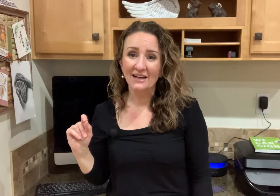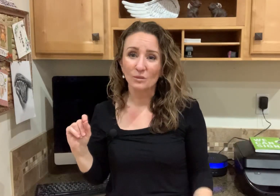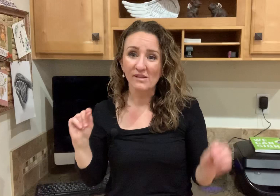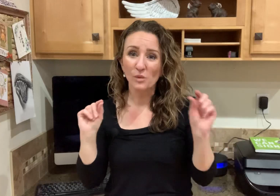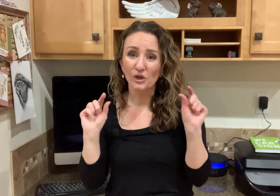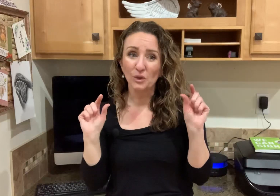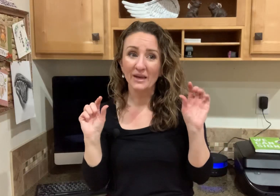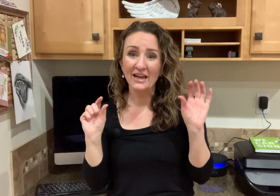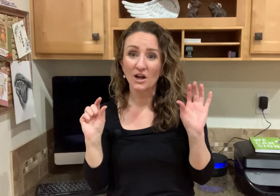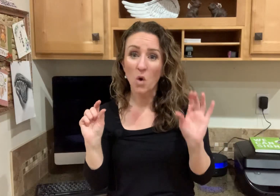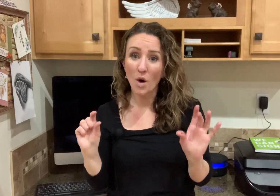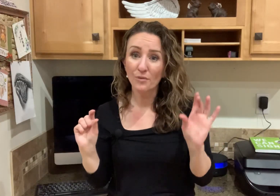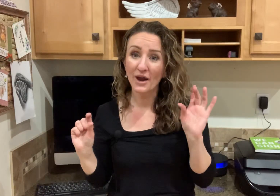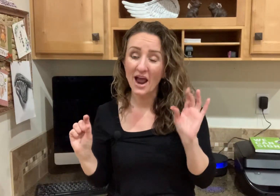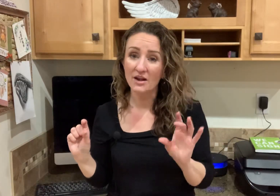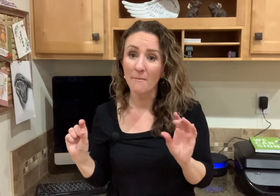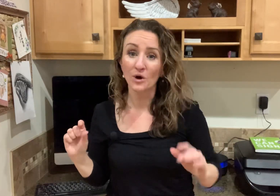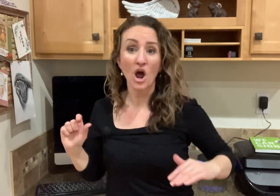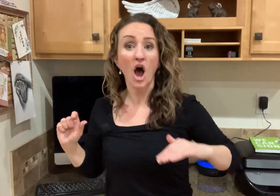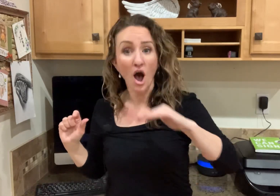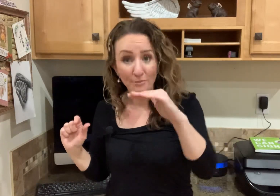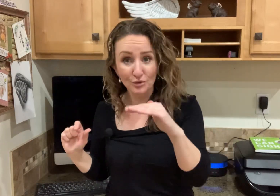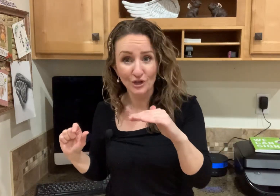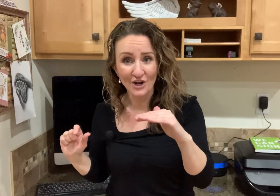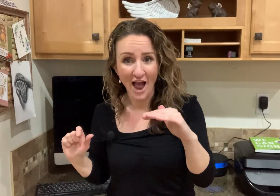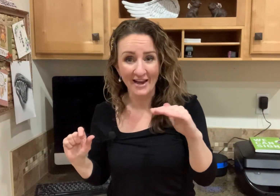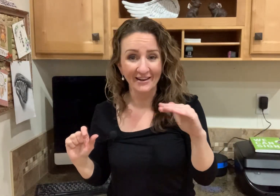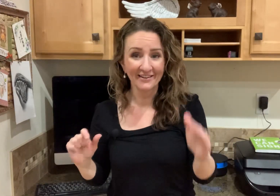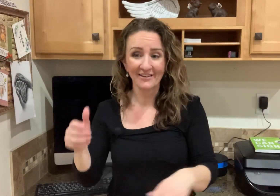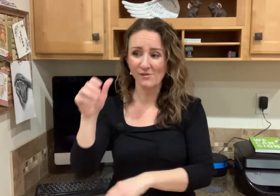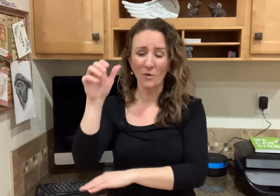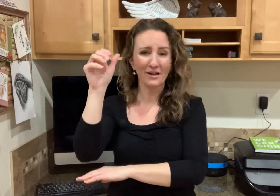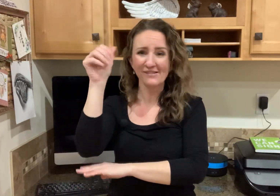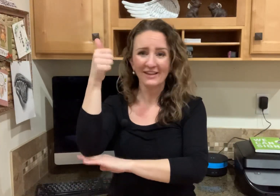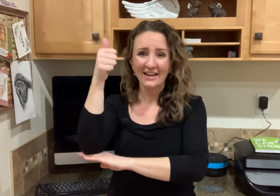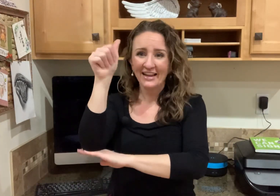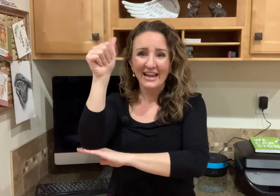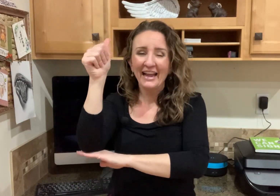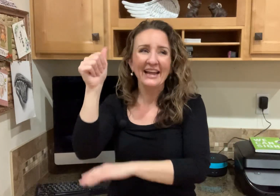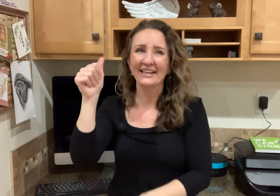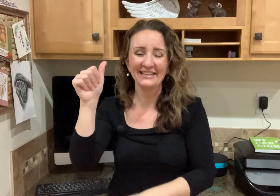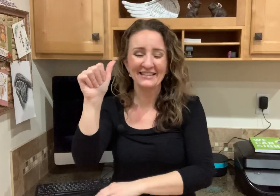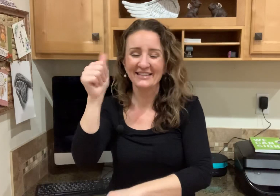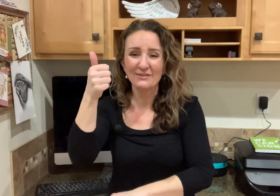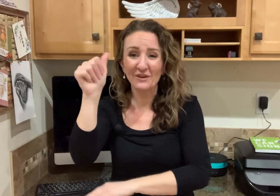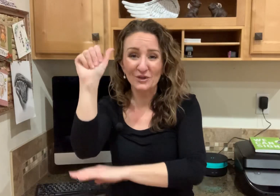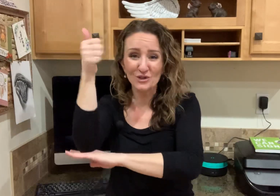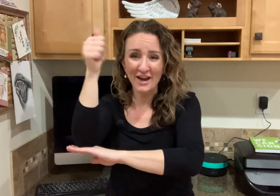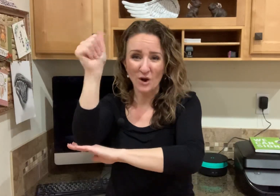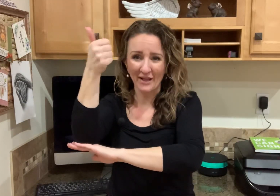is where you can incorporate a number up to 9. So because if you try to go like